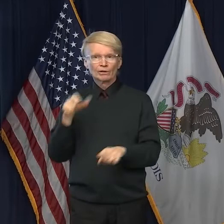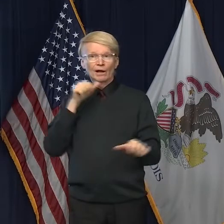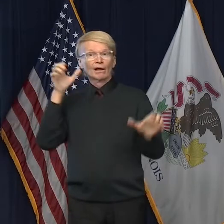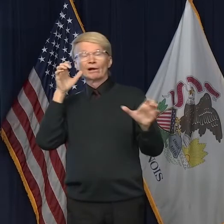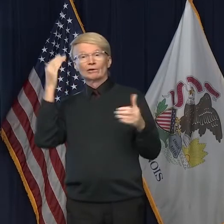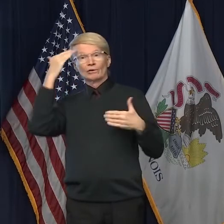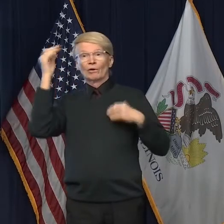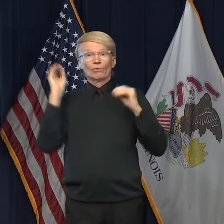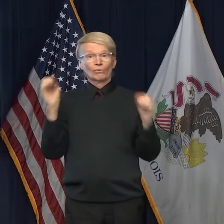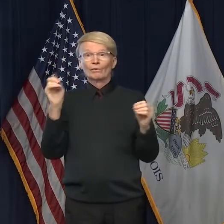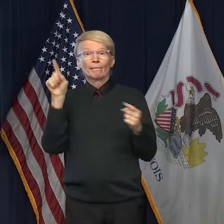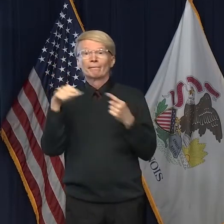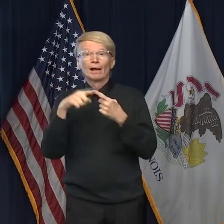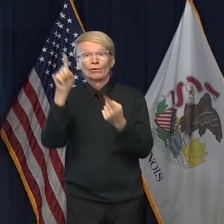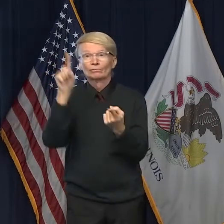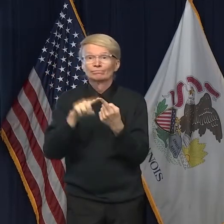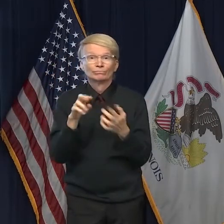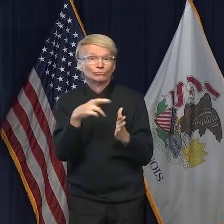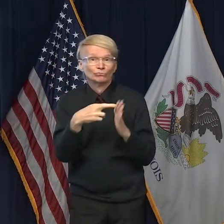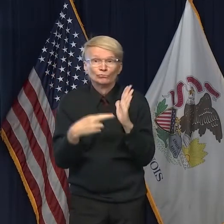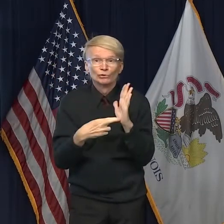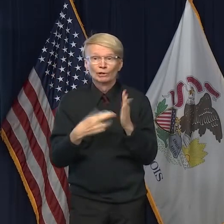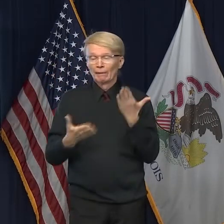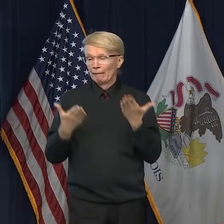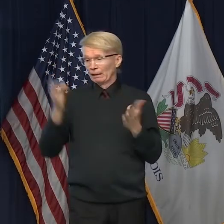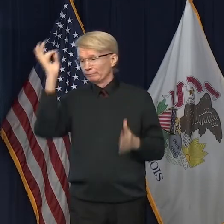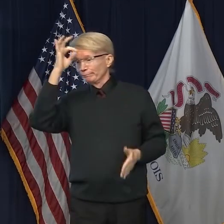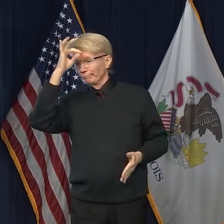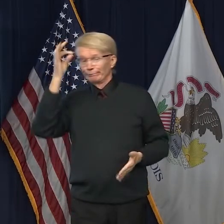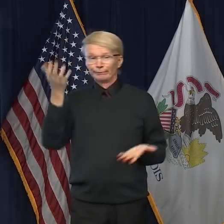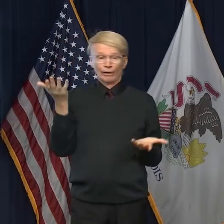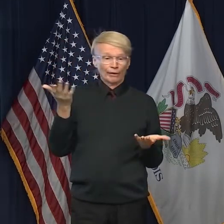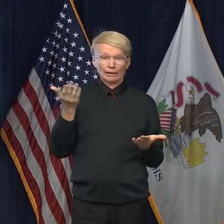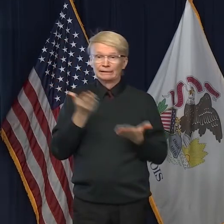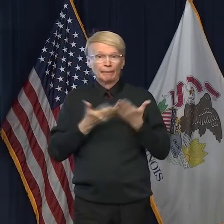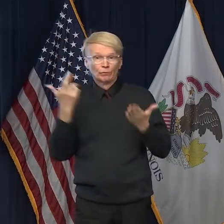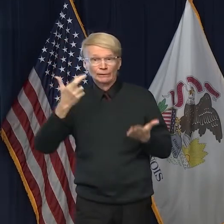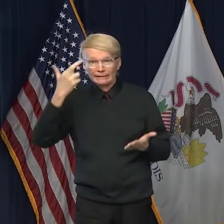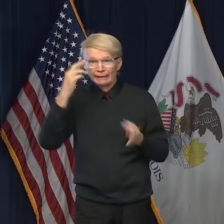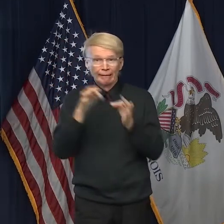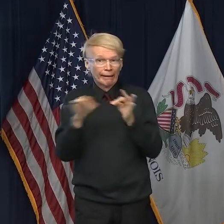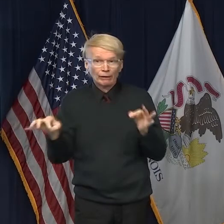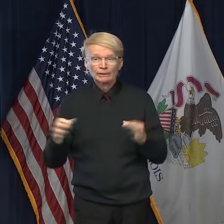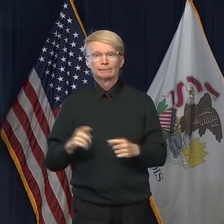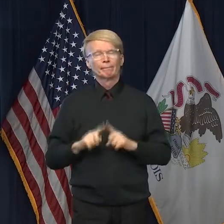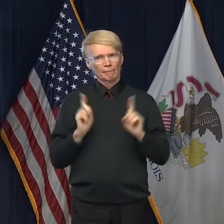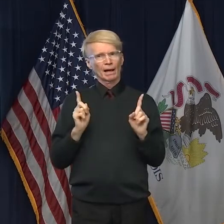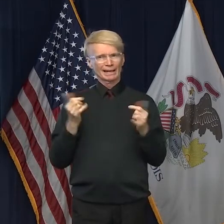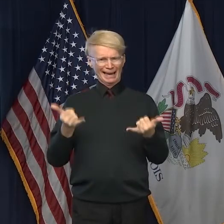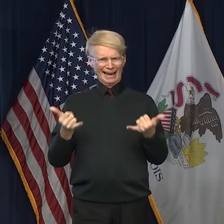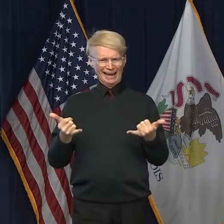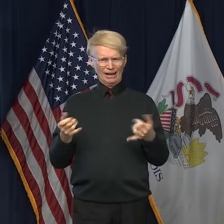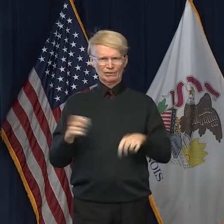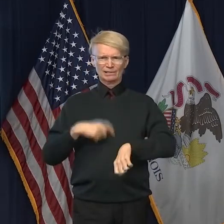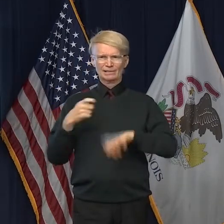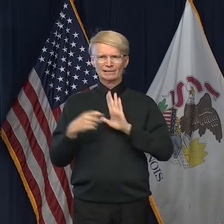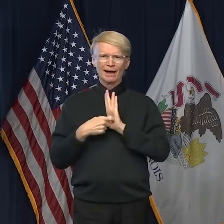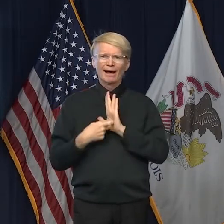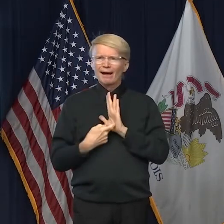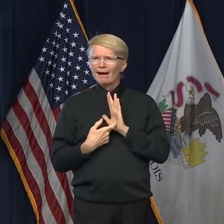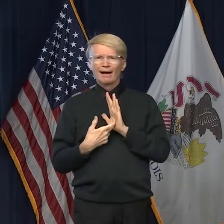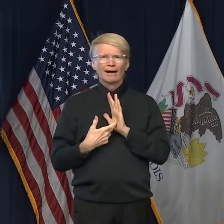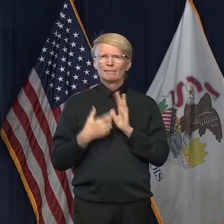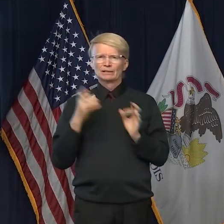the mitigations, either for lack of understanding them or some other reason, that now more than ever, in this worst of times during